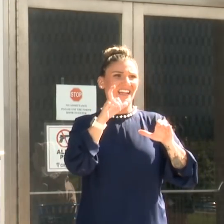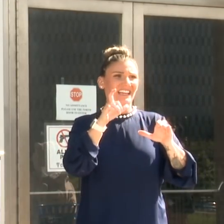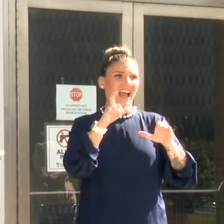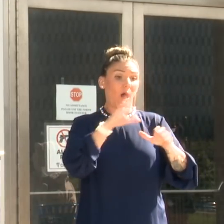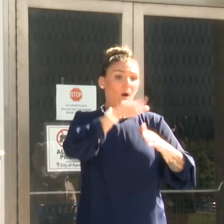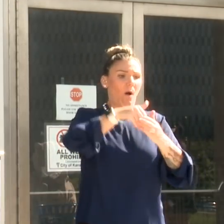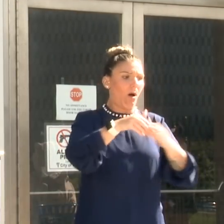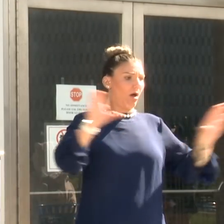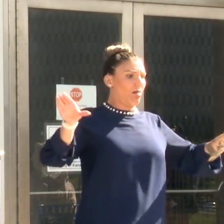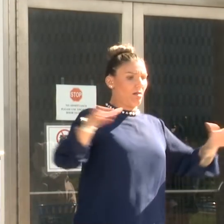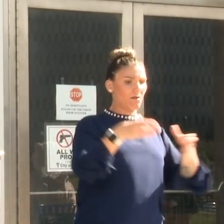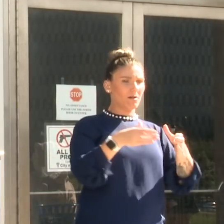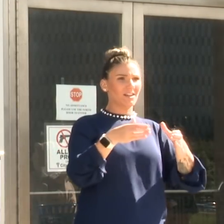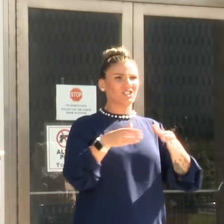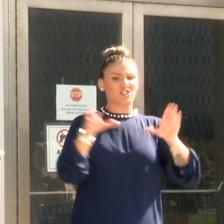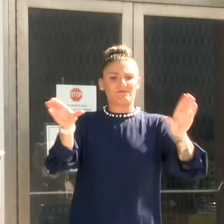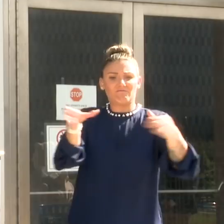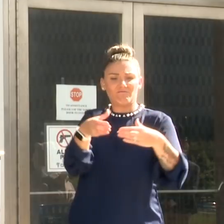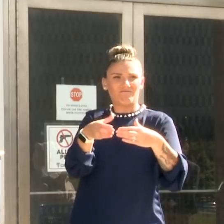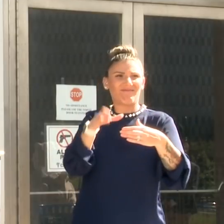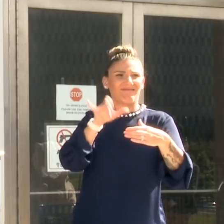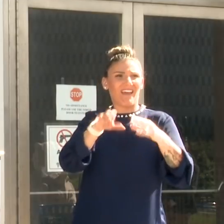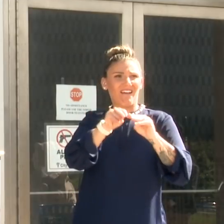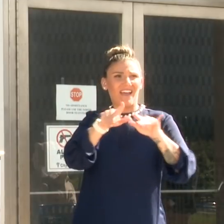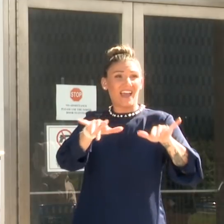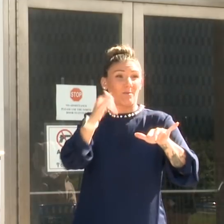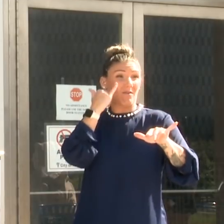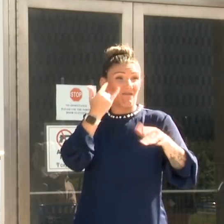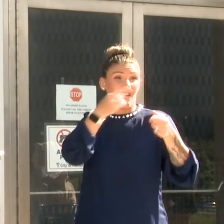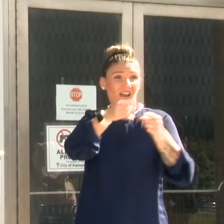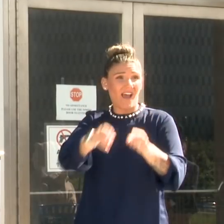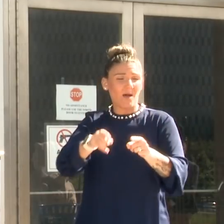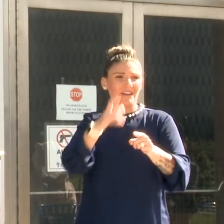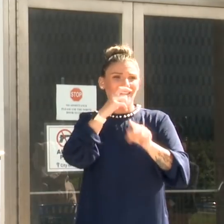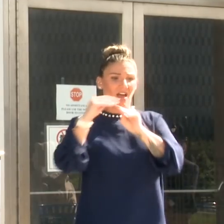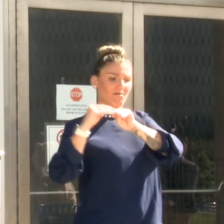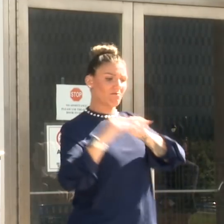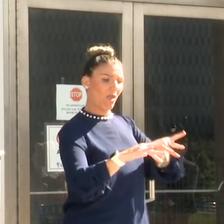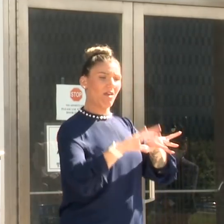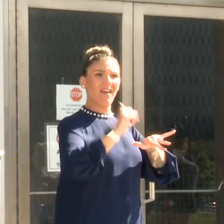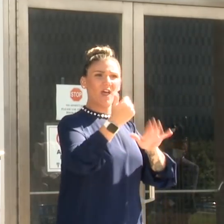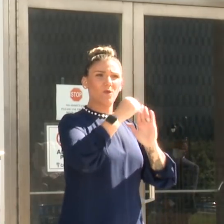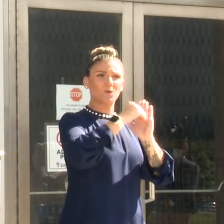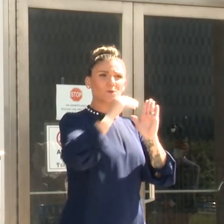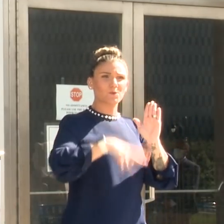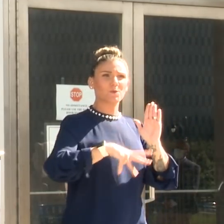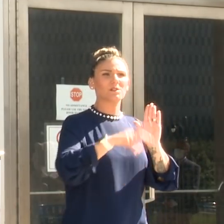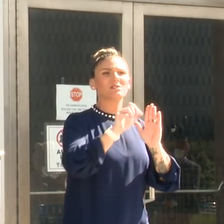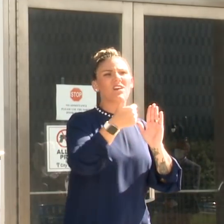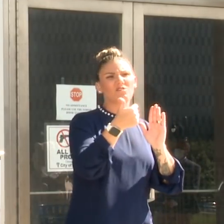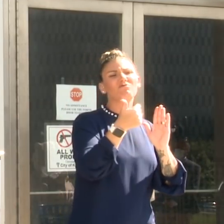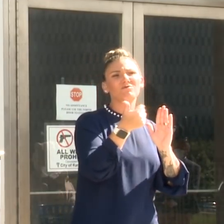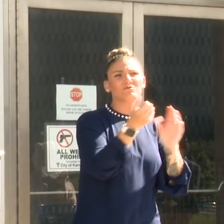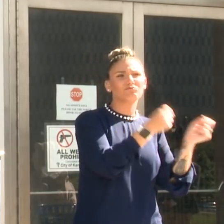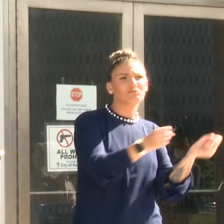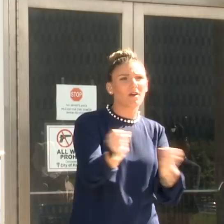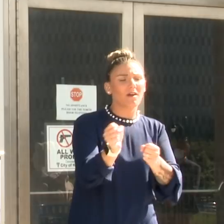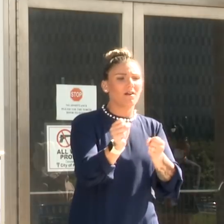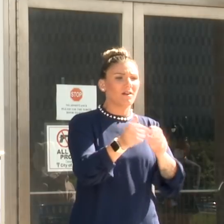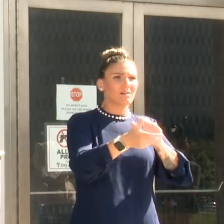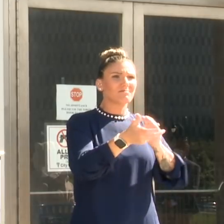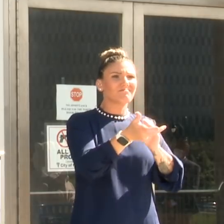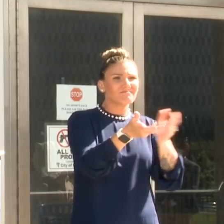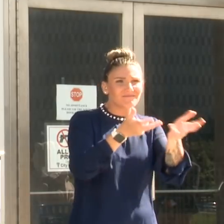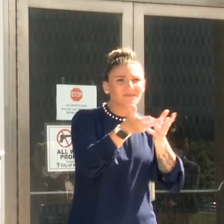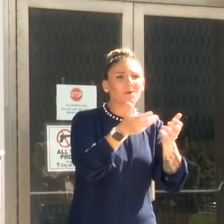contained if there's an outbreak within that group and it doesn't spill over into other folks. So those are some of the strategies. Working a lot with a couple